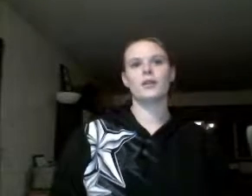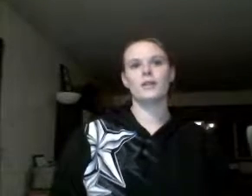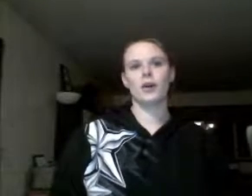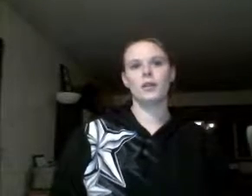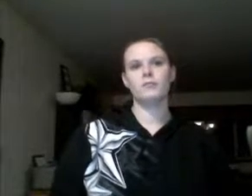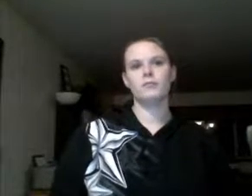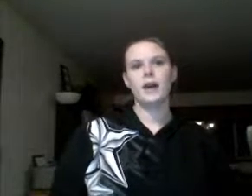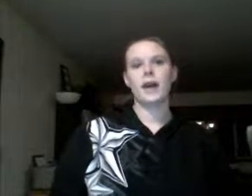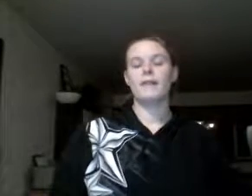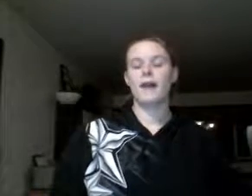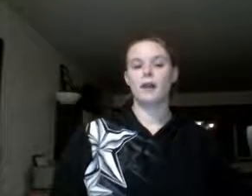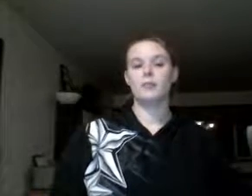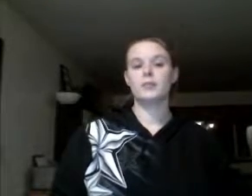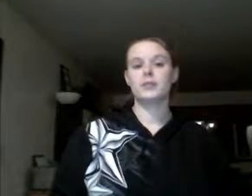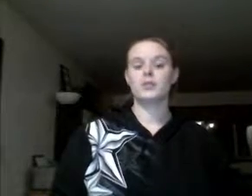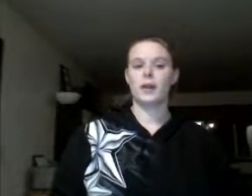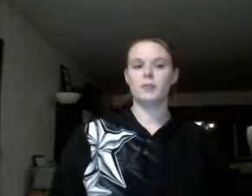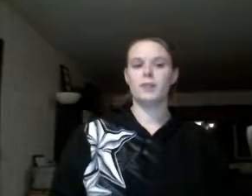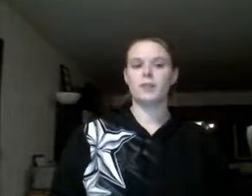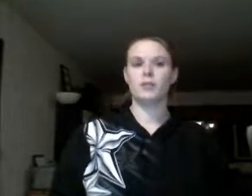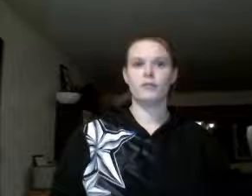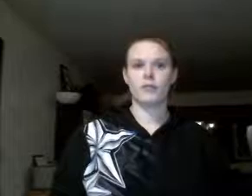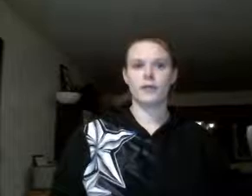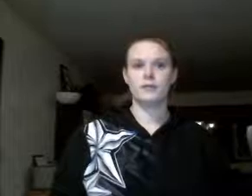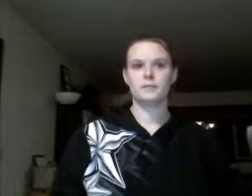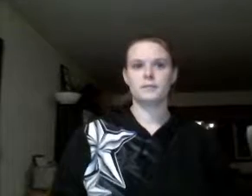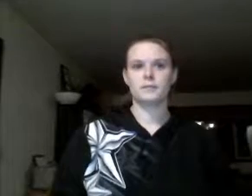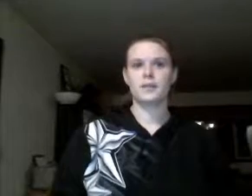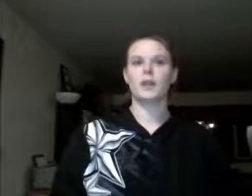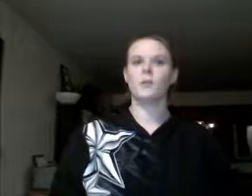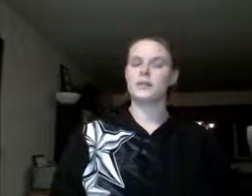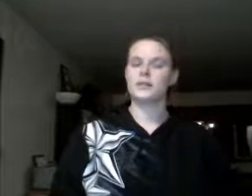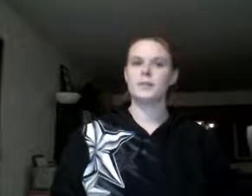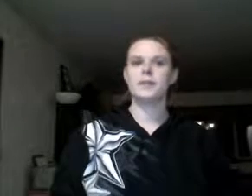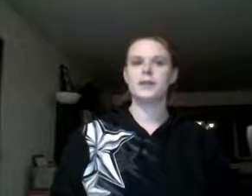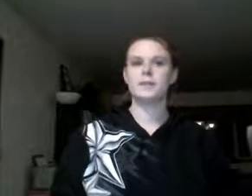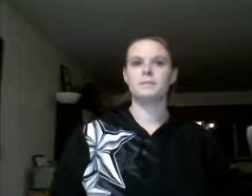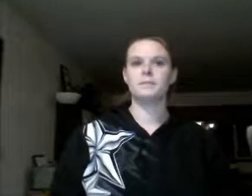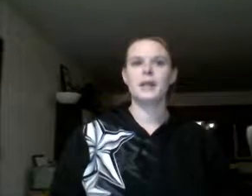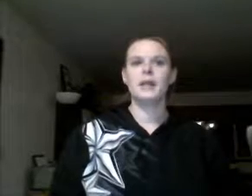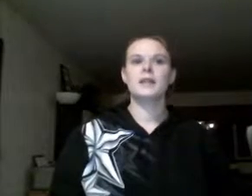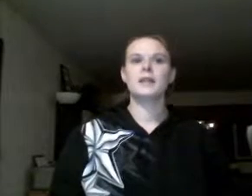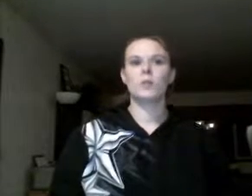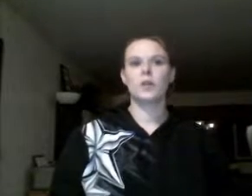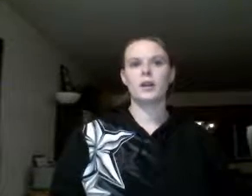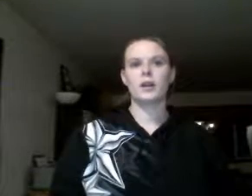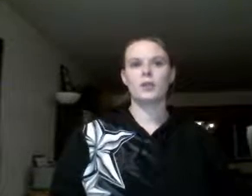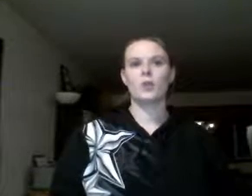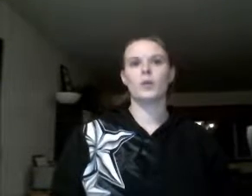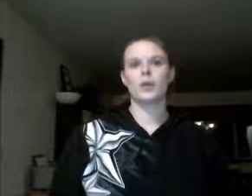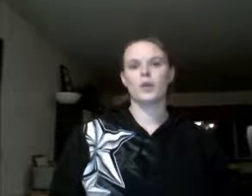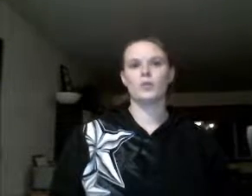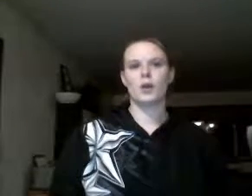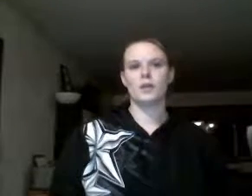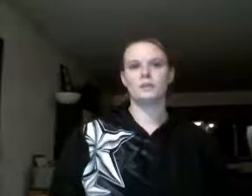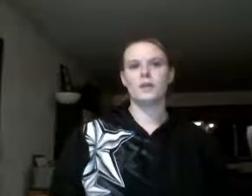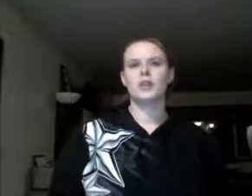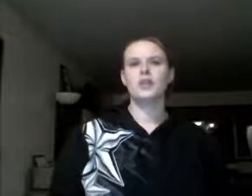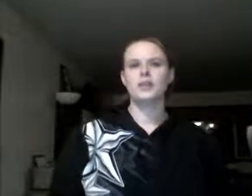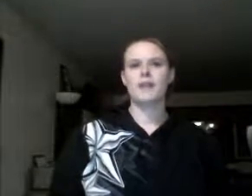are have help, such as a wedding planner or friends, take it one step at a time, and stop worrying about what can go wrong. Just have